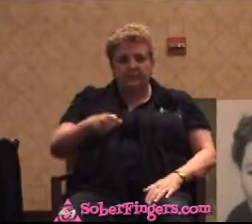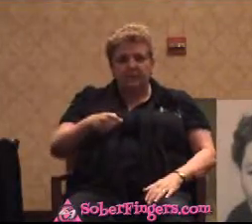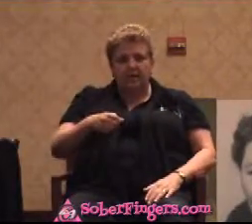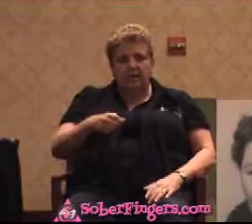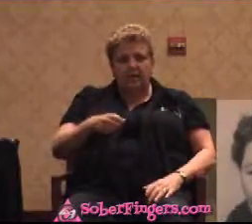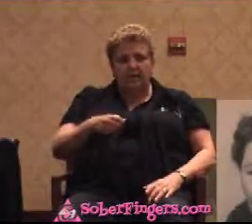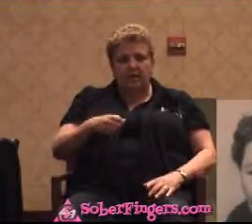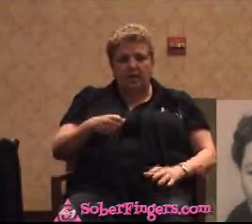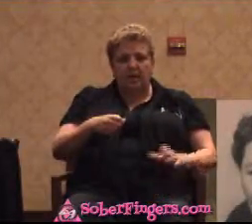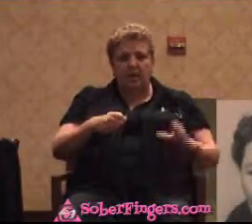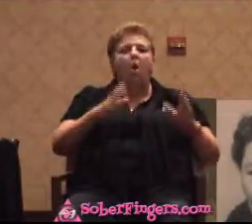And